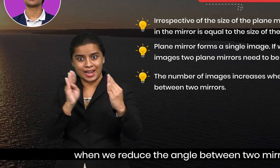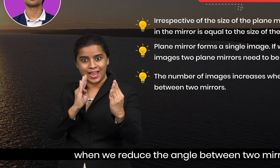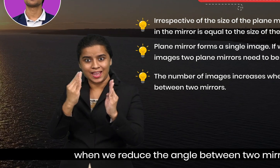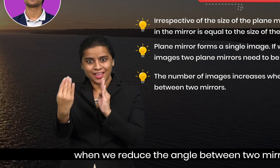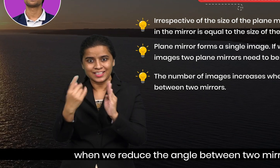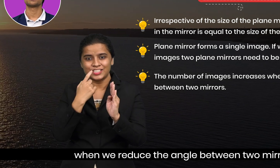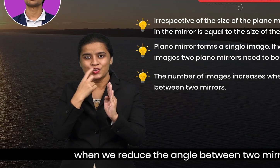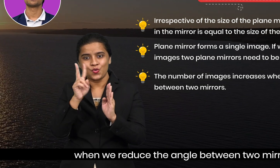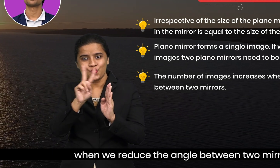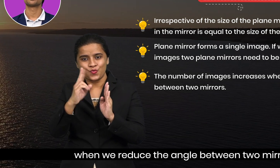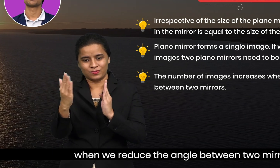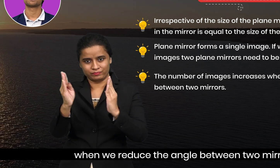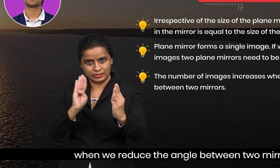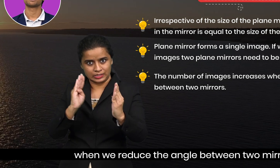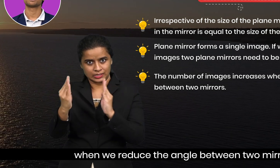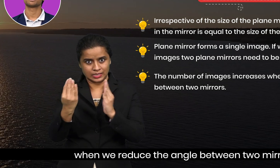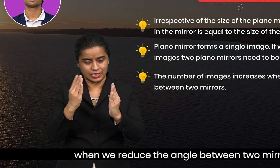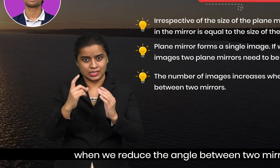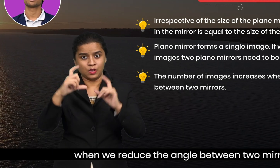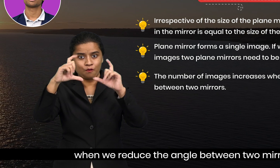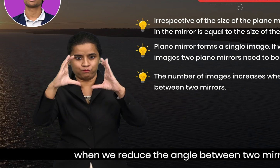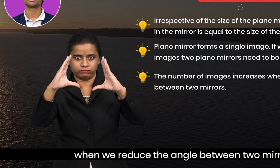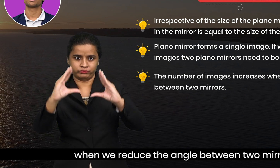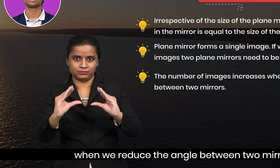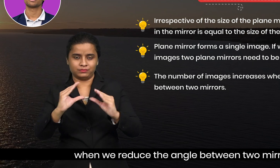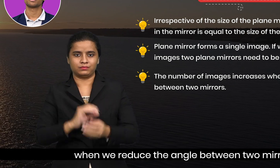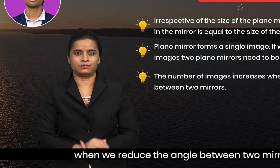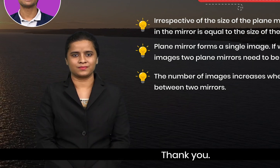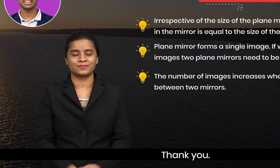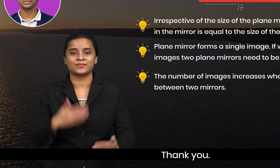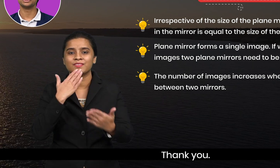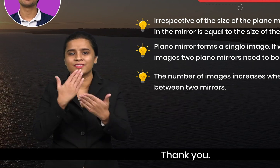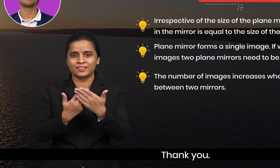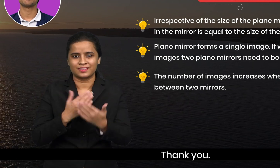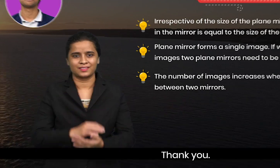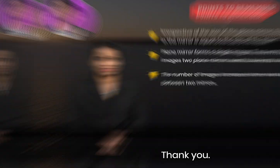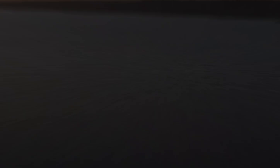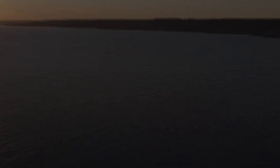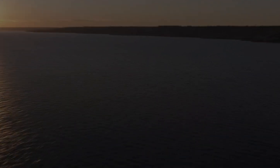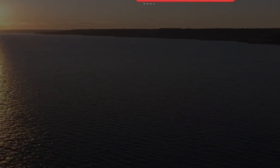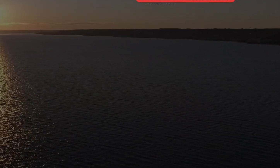mirrors. Thank you.